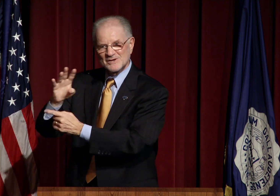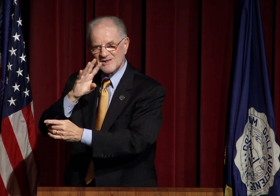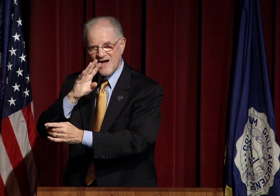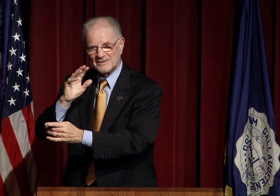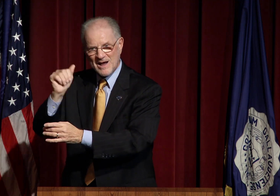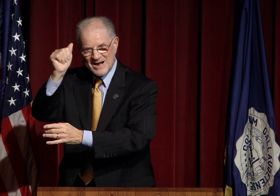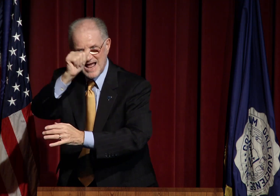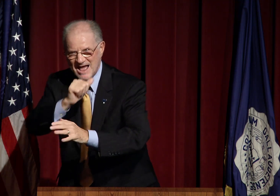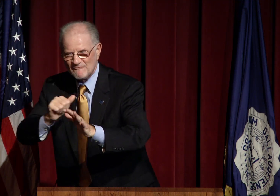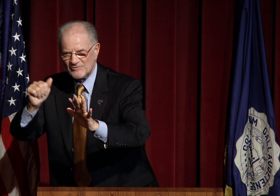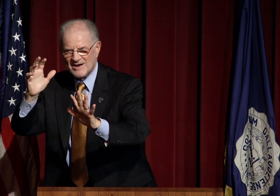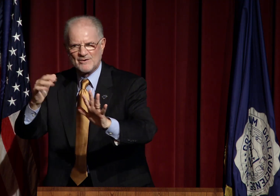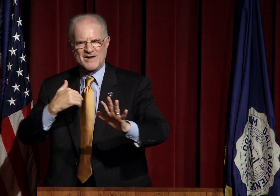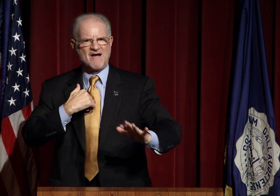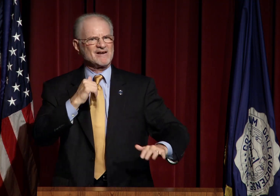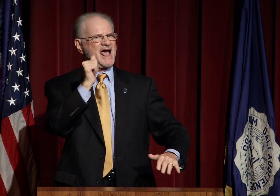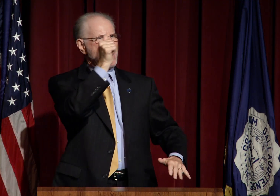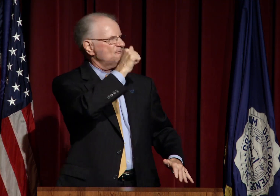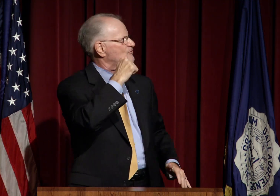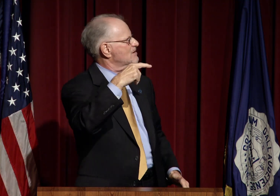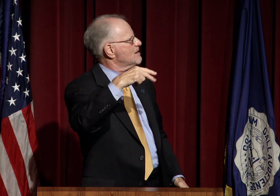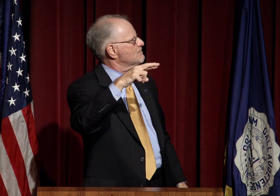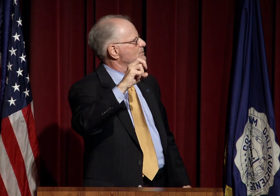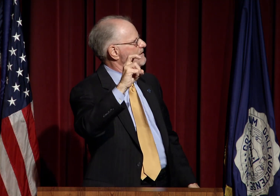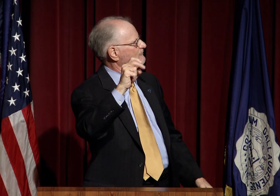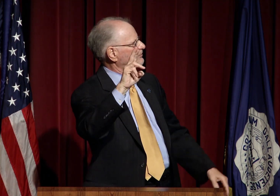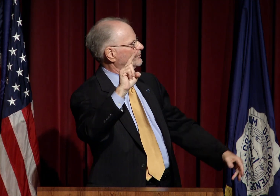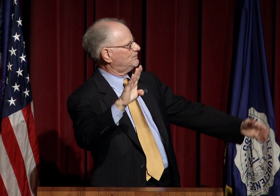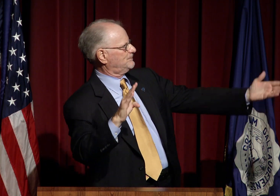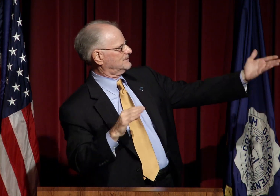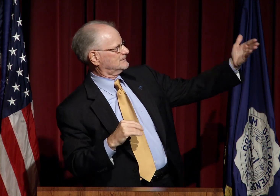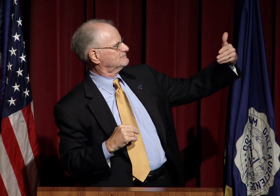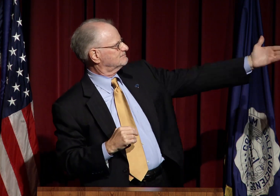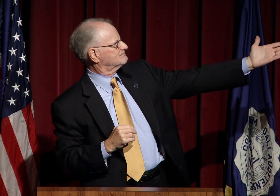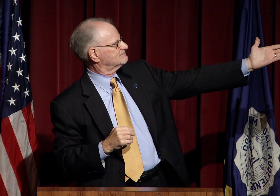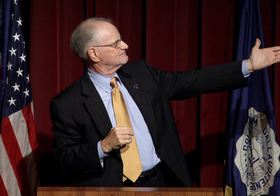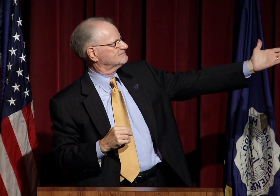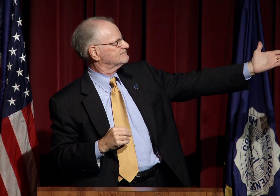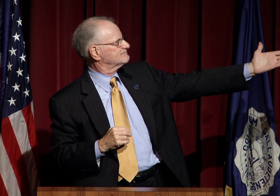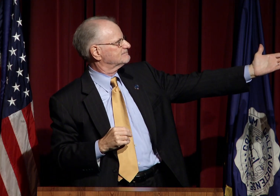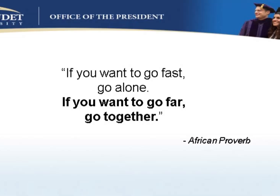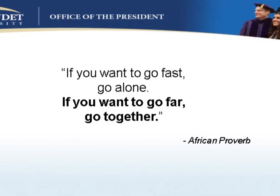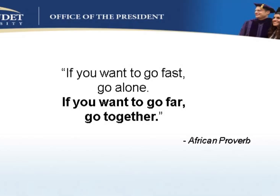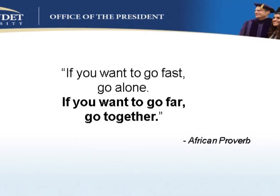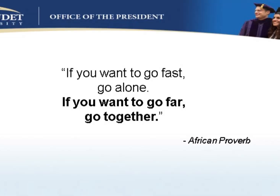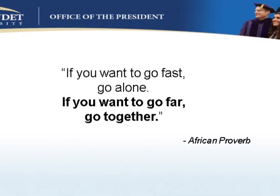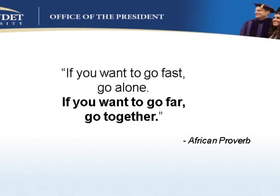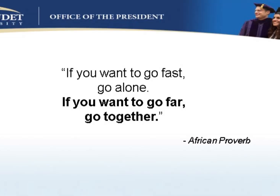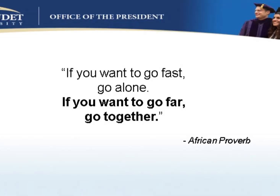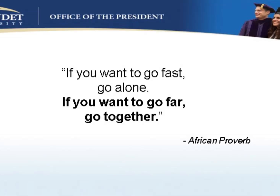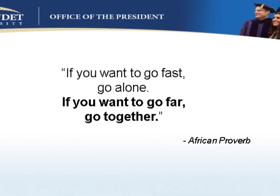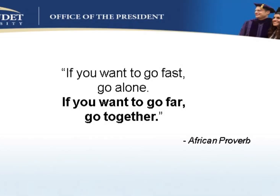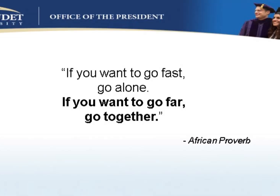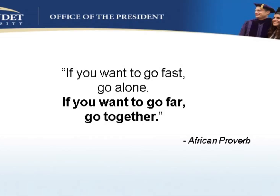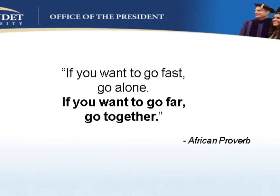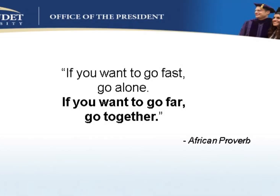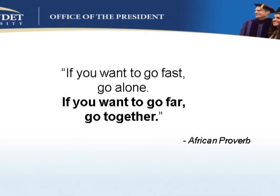to refer back to the African proverb that Kubi shared with us, and also share